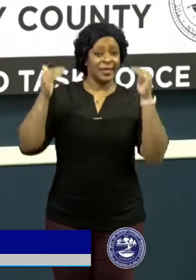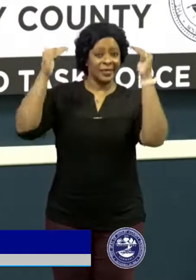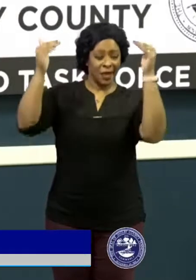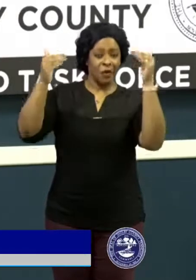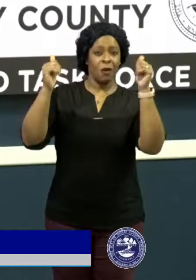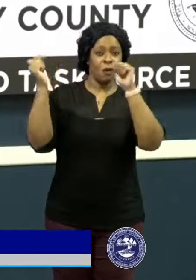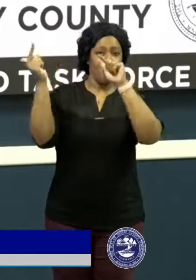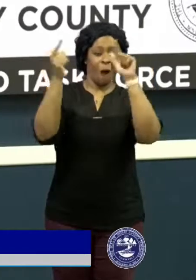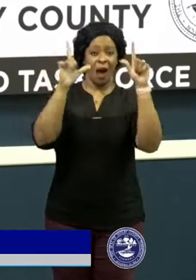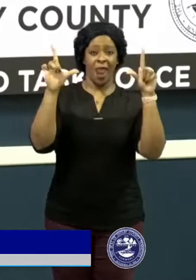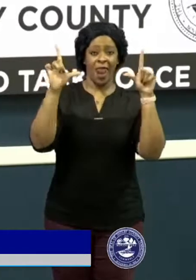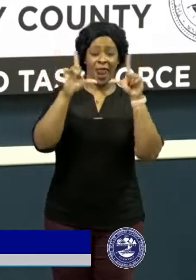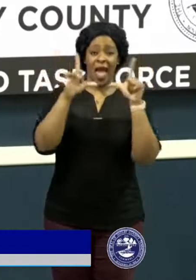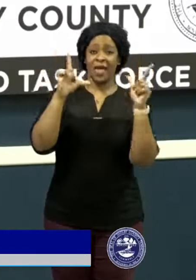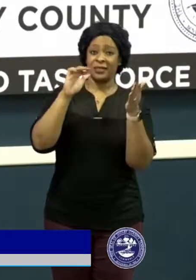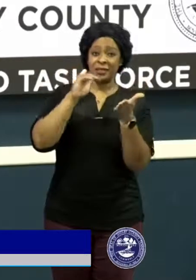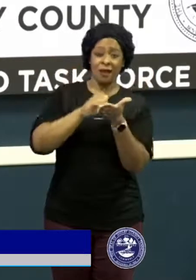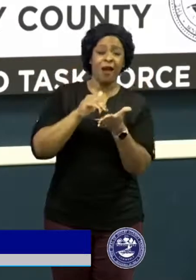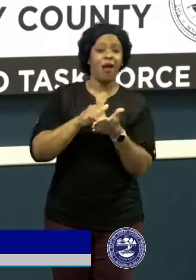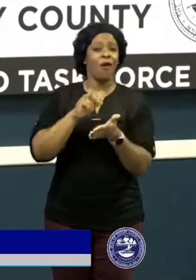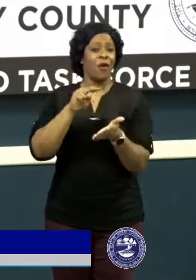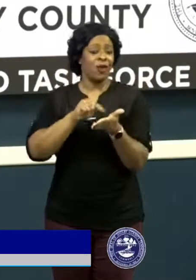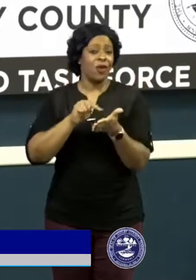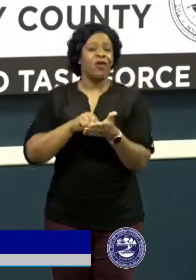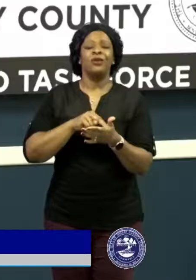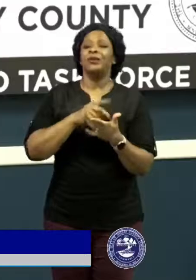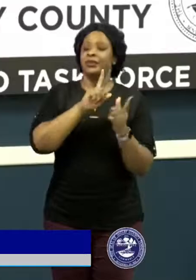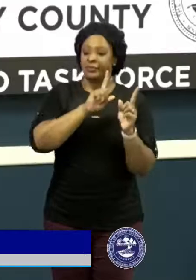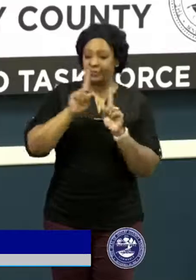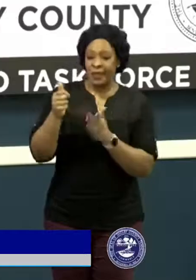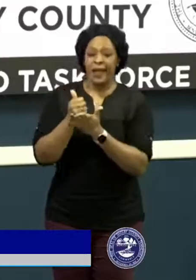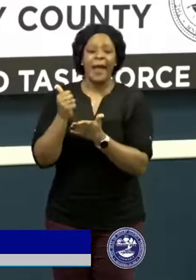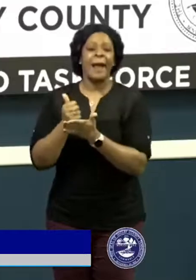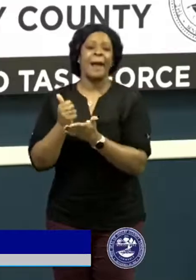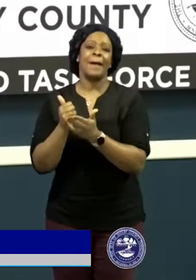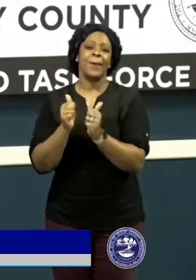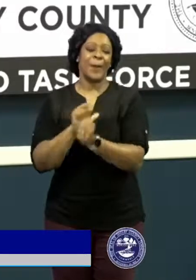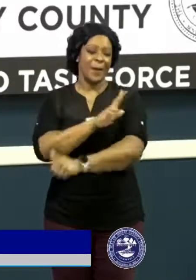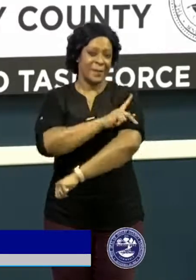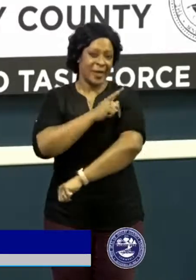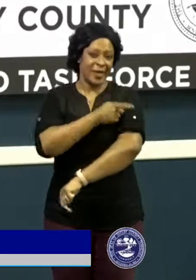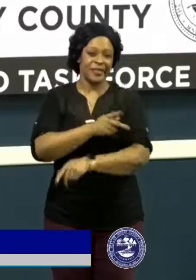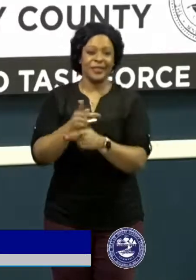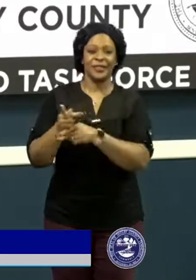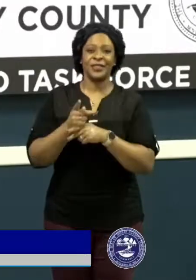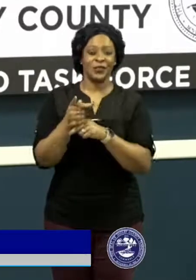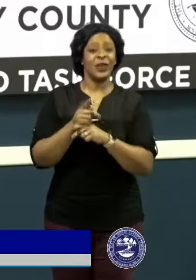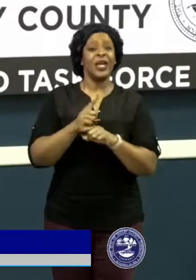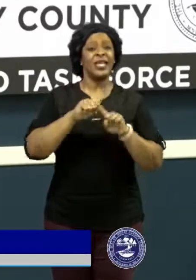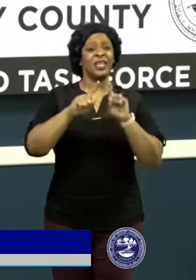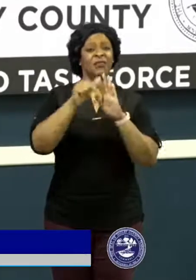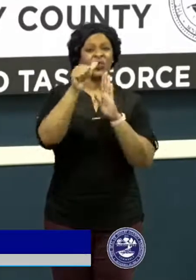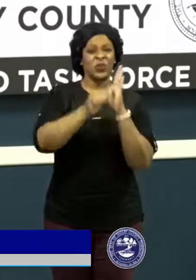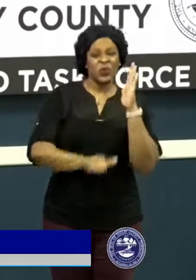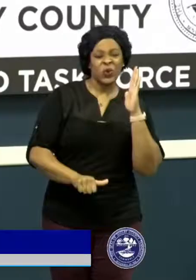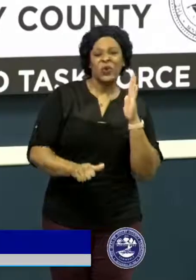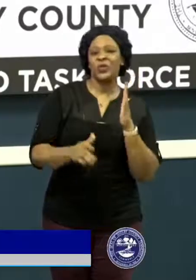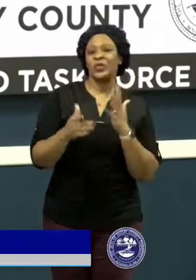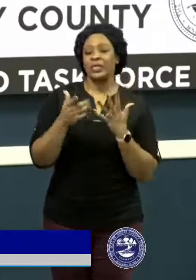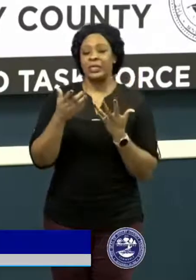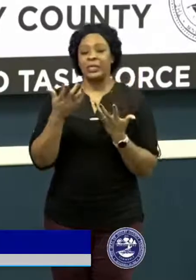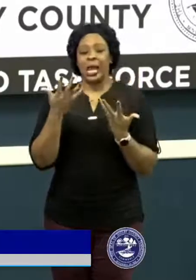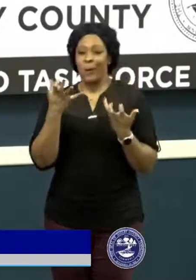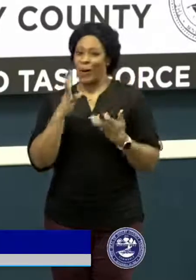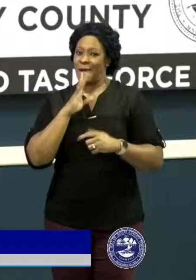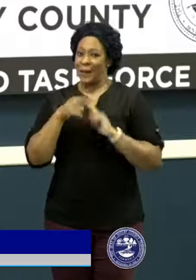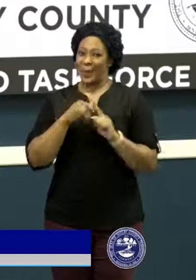are all licensed practitioners, are actually on the floors doing patient care. Elective surgeries, that's a topic I'd like to